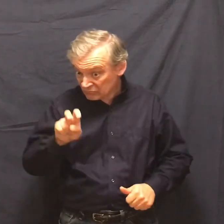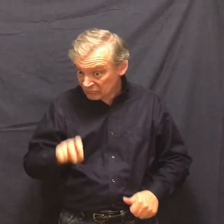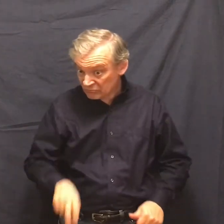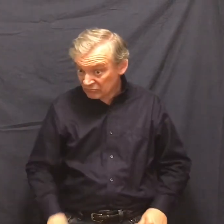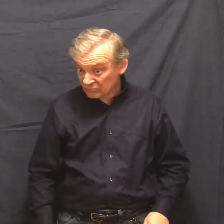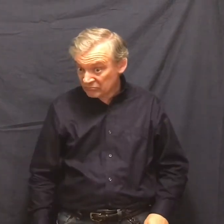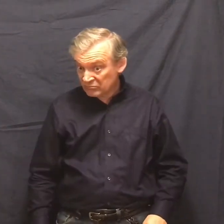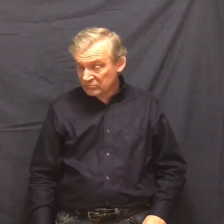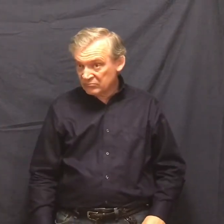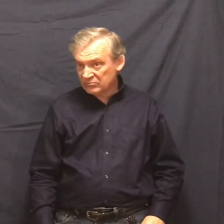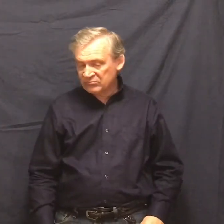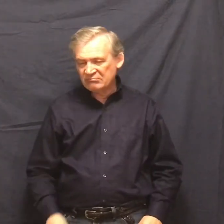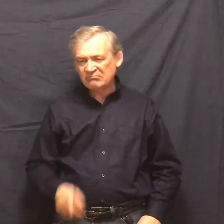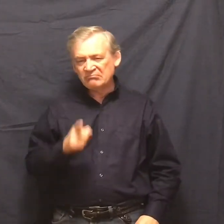His tone was friendly.